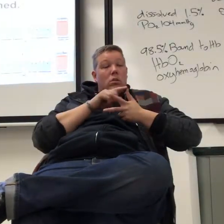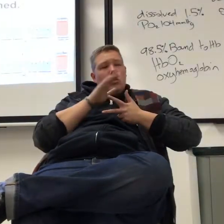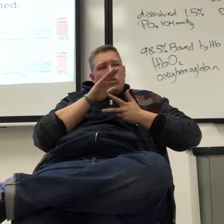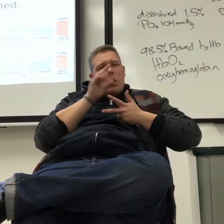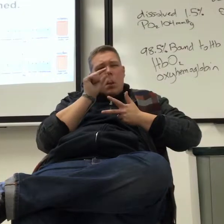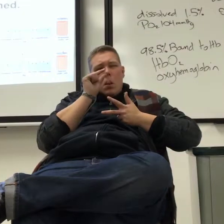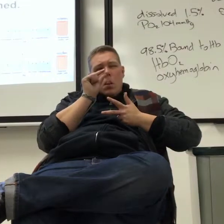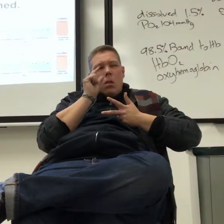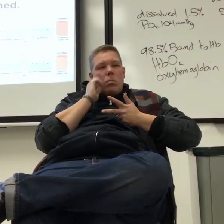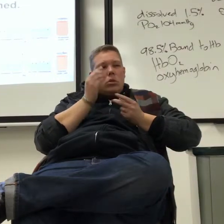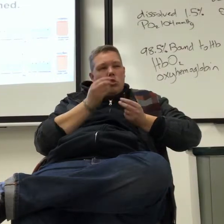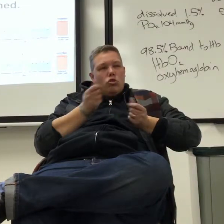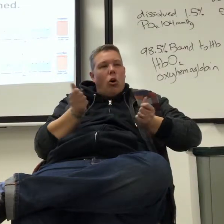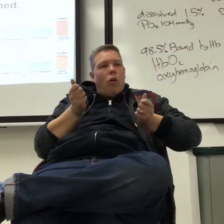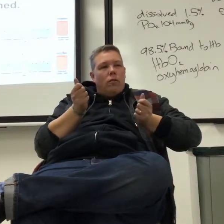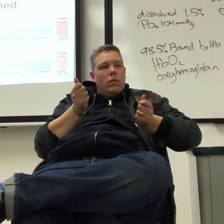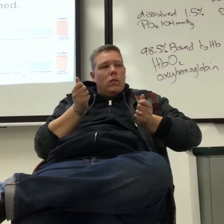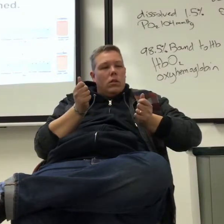dissolved,